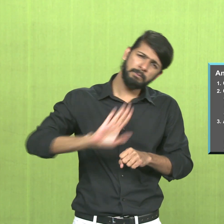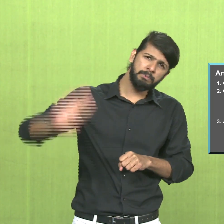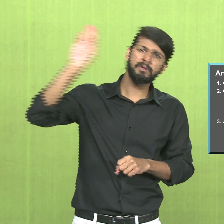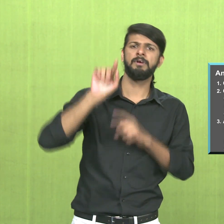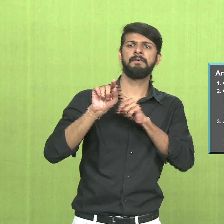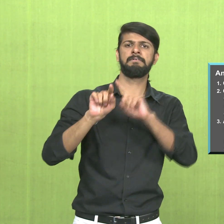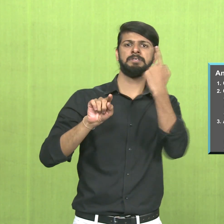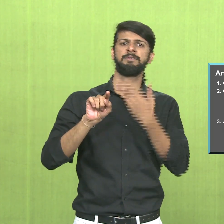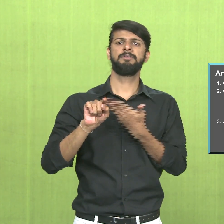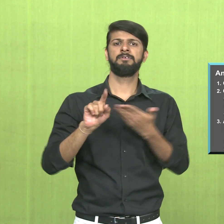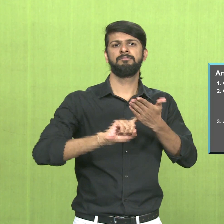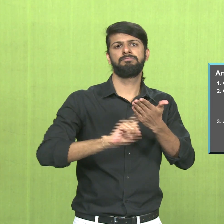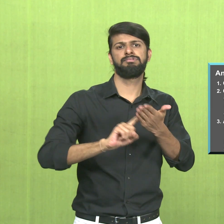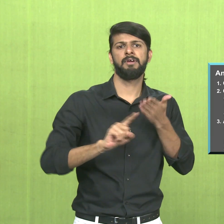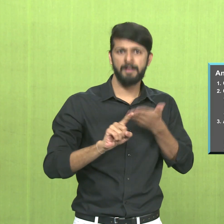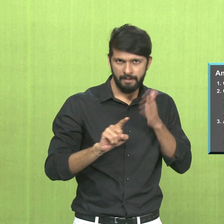medium of painting.